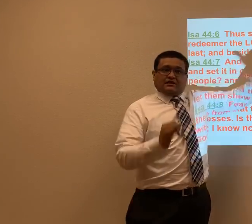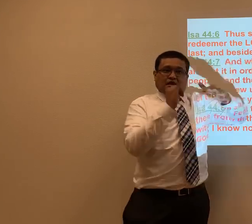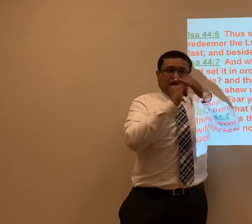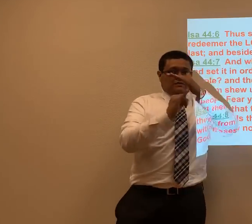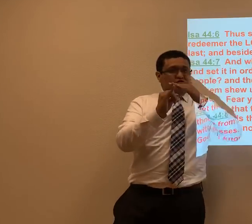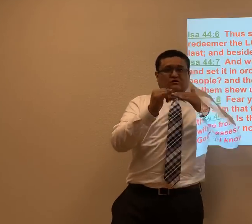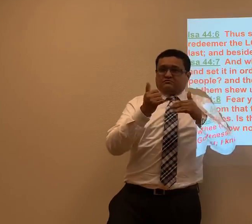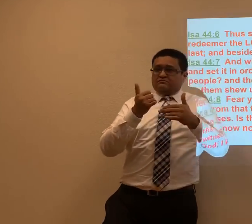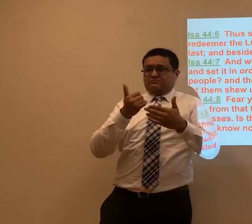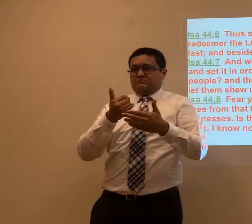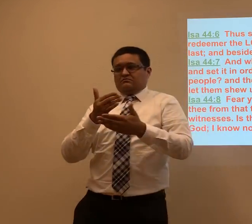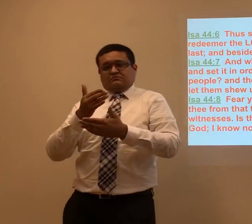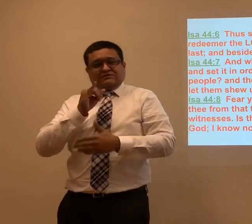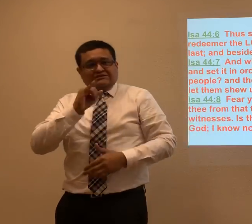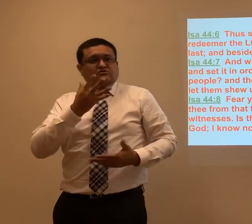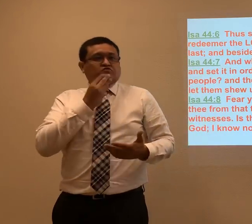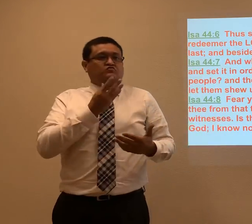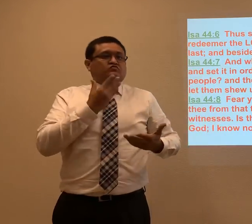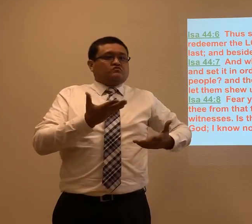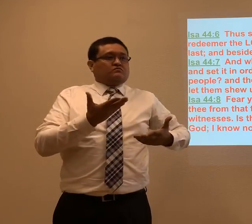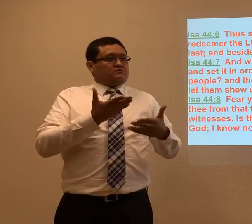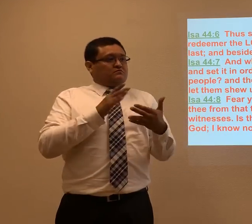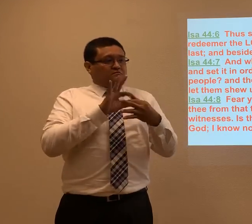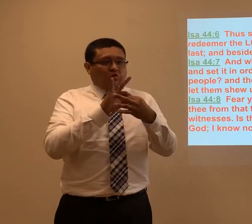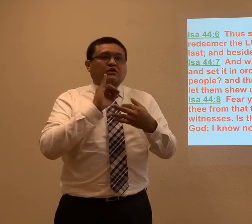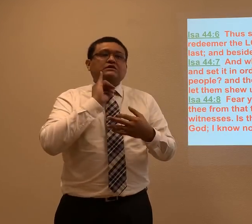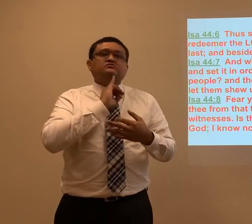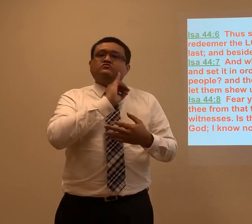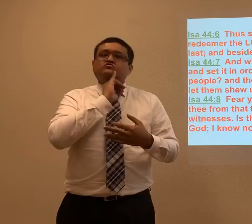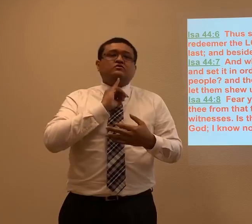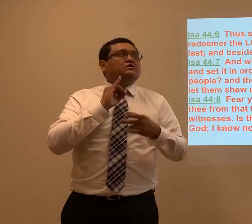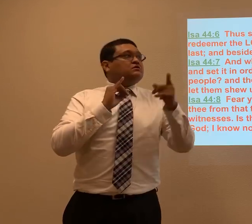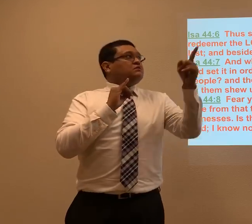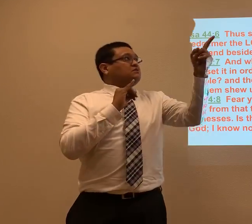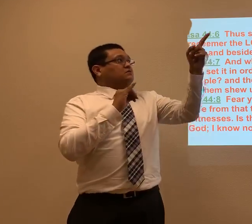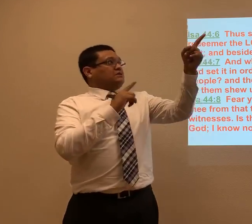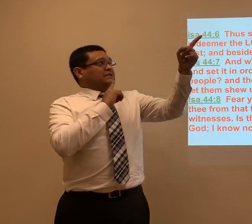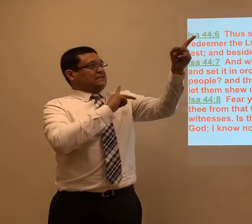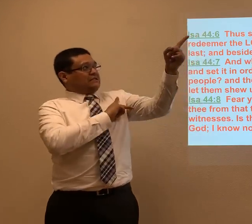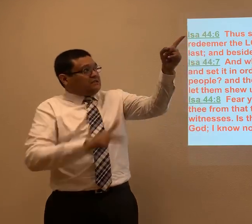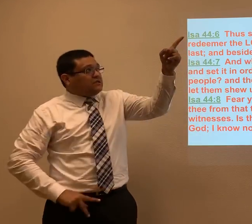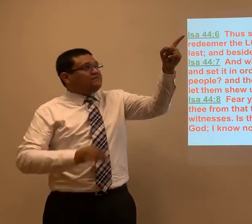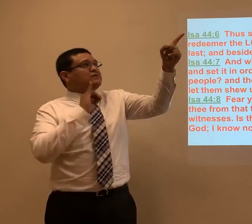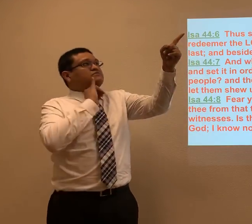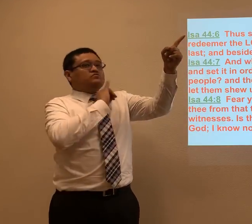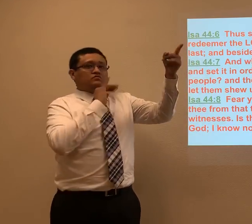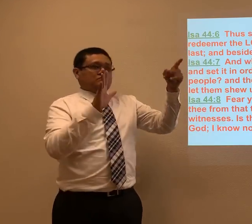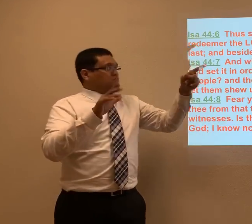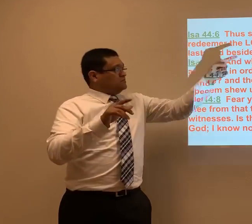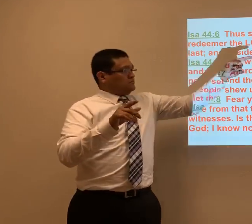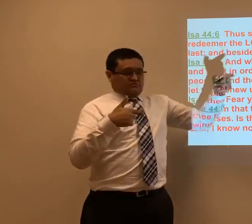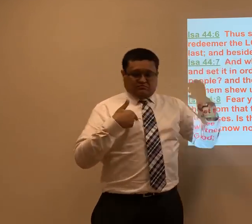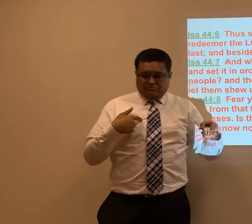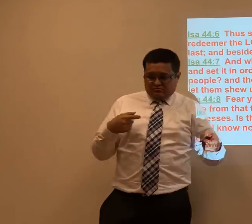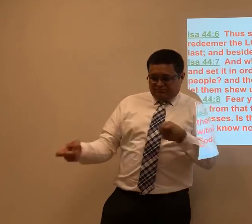So, and this is, and Isaiah is prophesying, he's talking to the Jewish people, he's talking to Israel. He's the King of